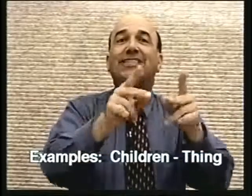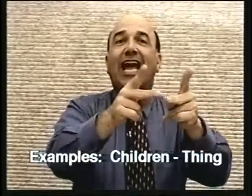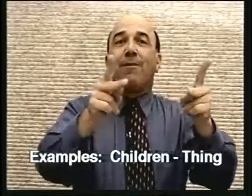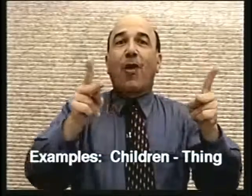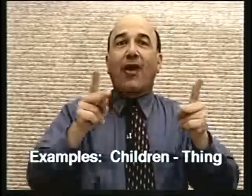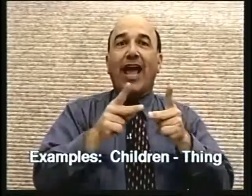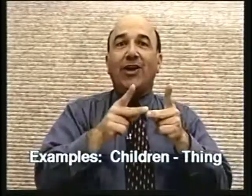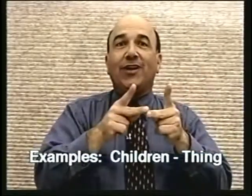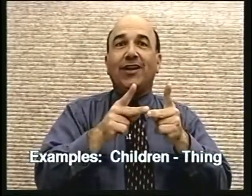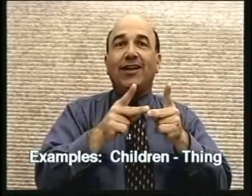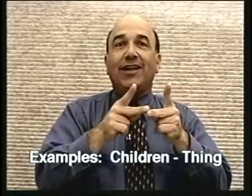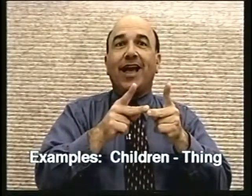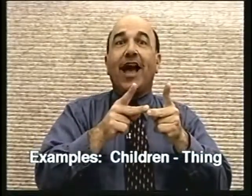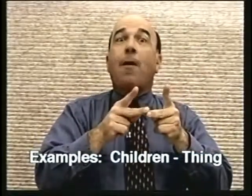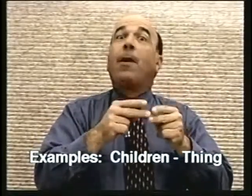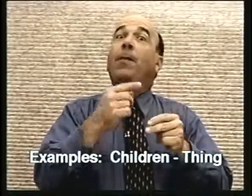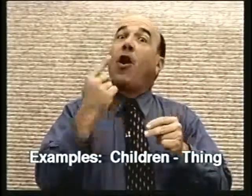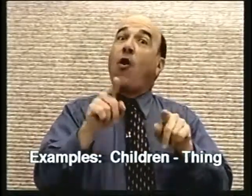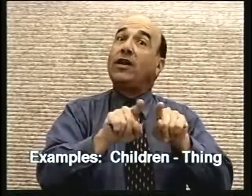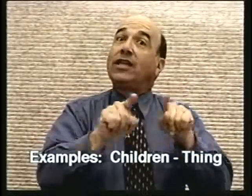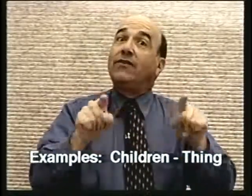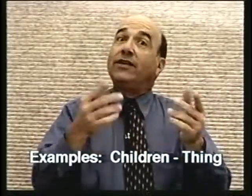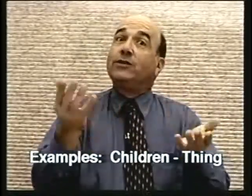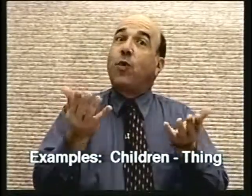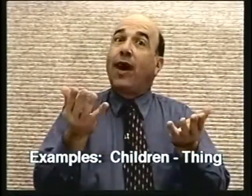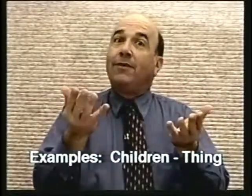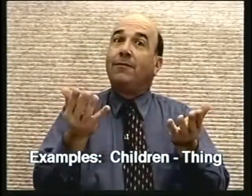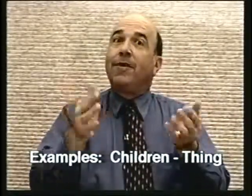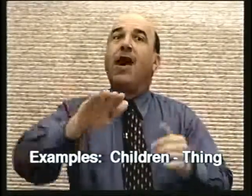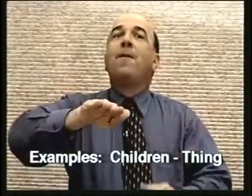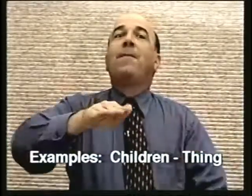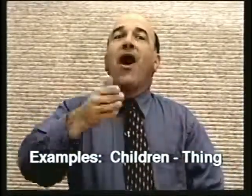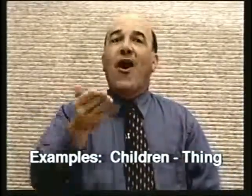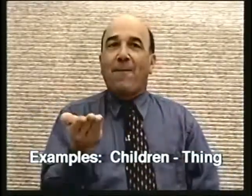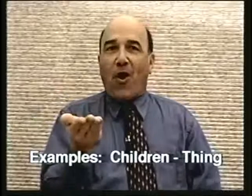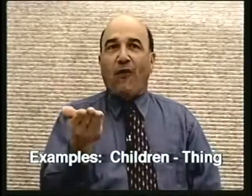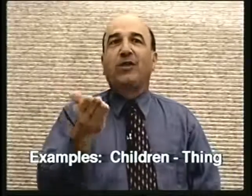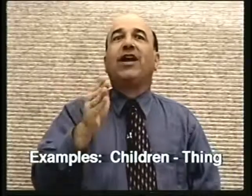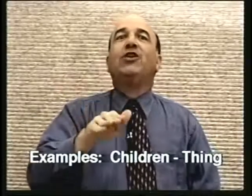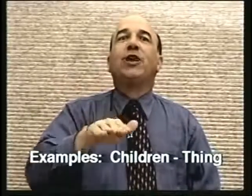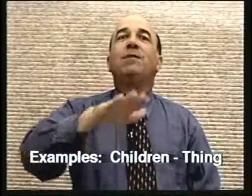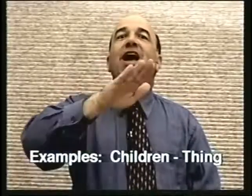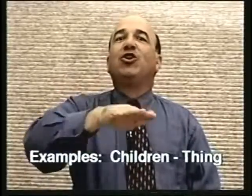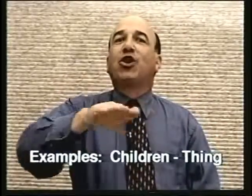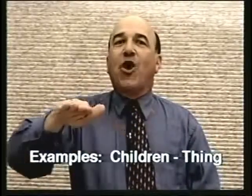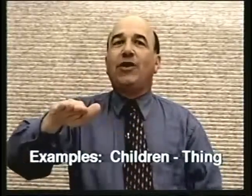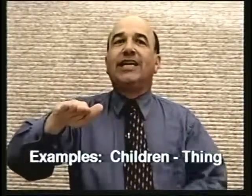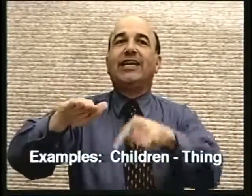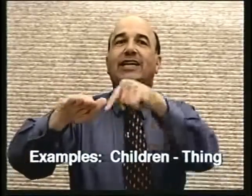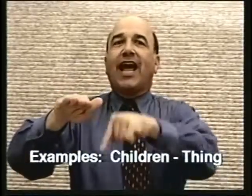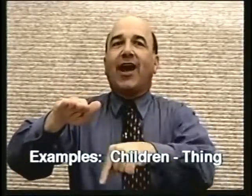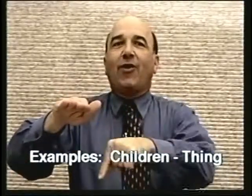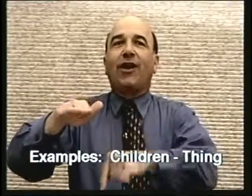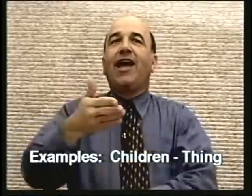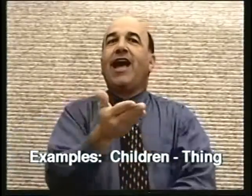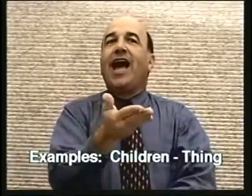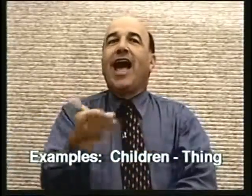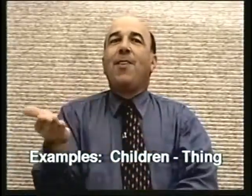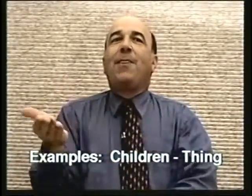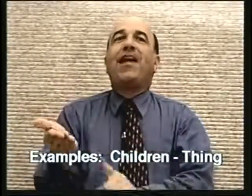same location, but the only difference is what? Palm orientation. Children is down and being